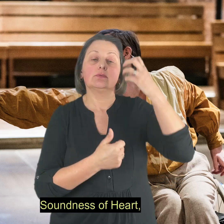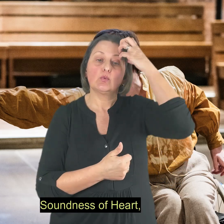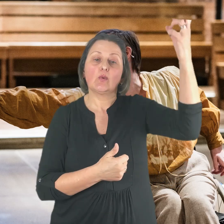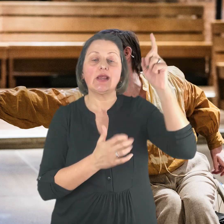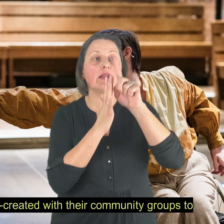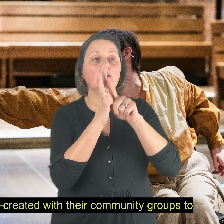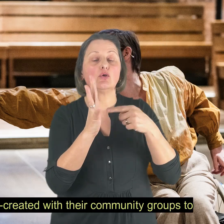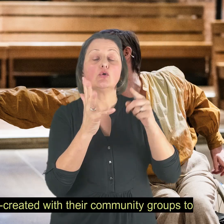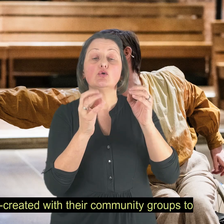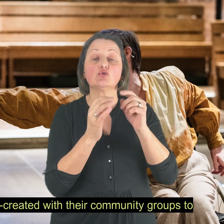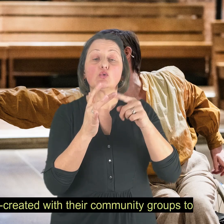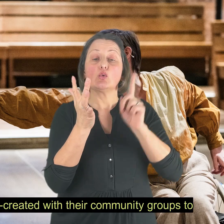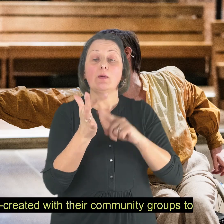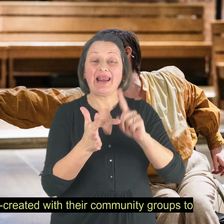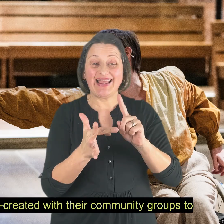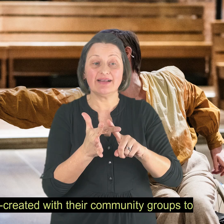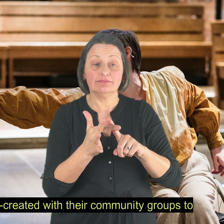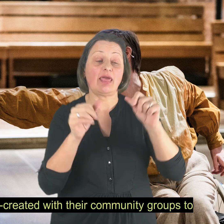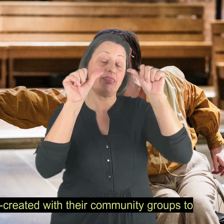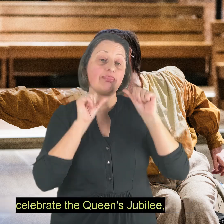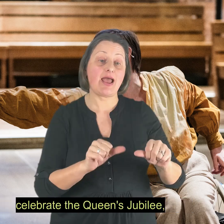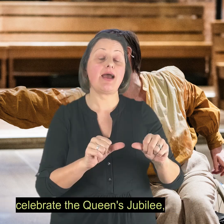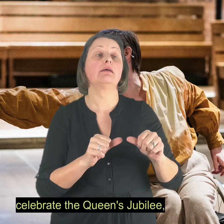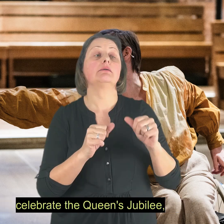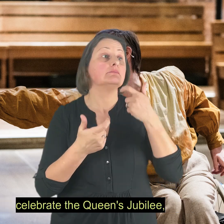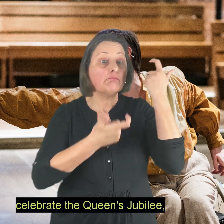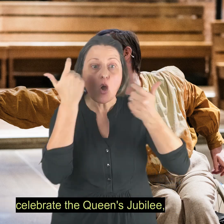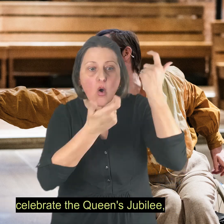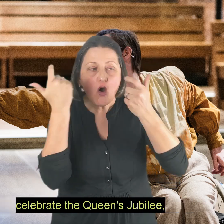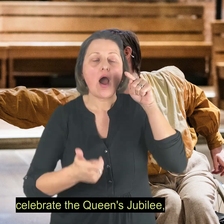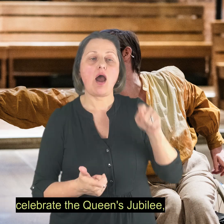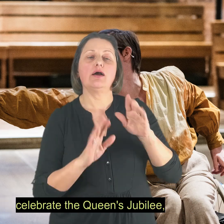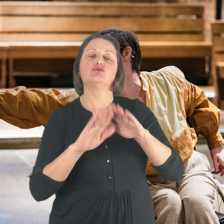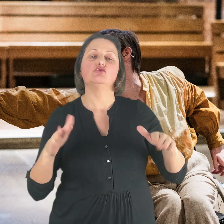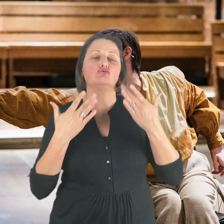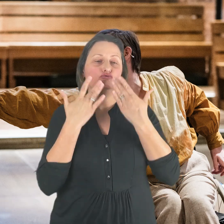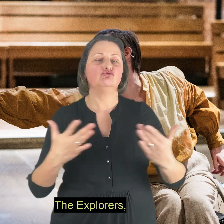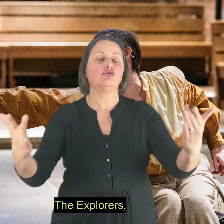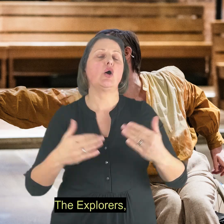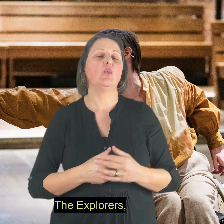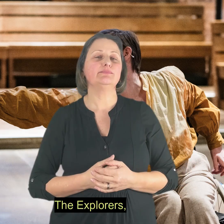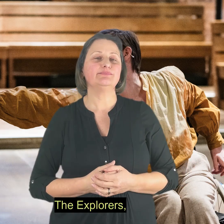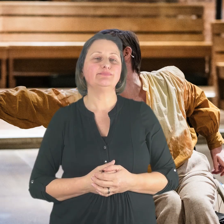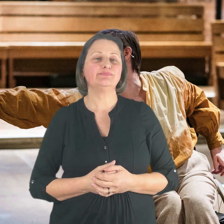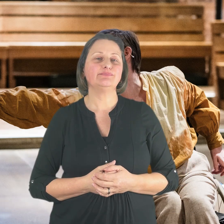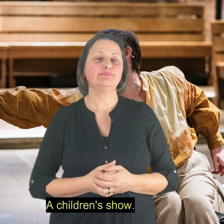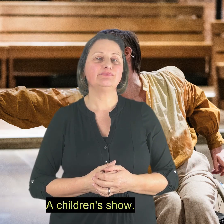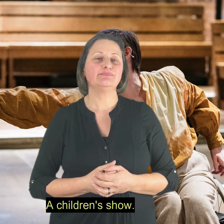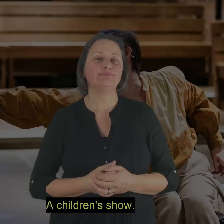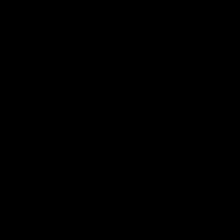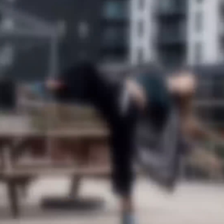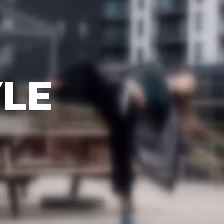Soundness of Heart, co-created with their community groups to celebrate the Queen's Jubilee. The Explorers,